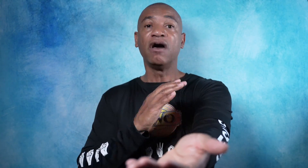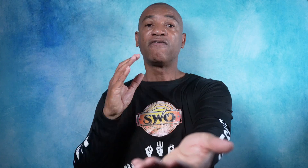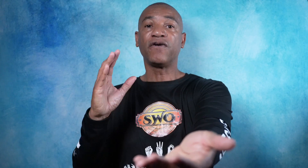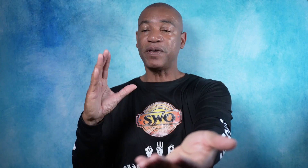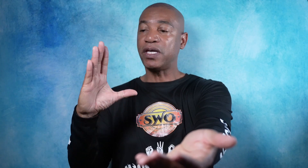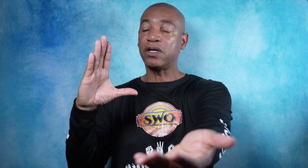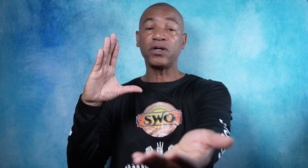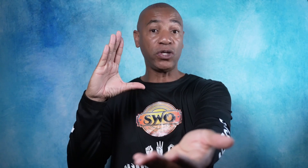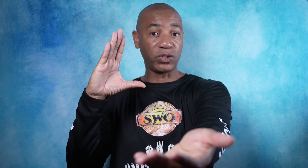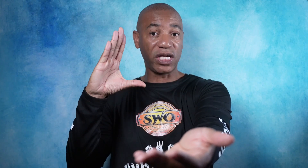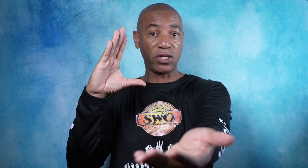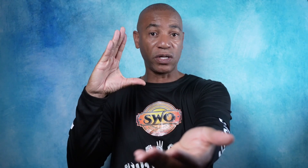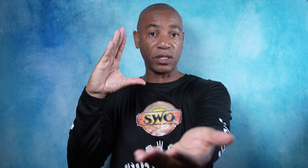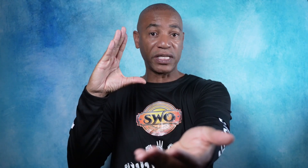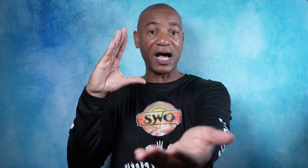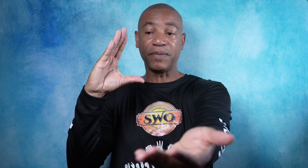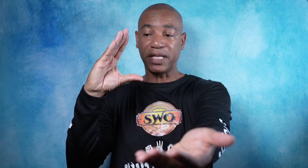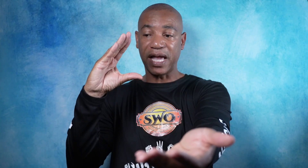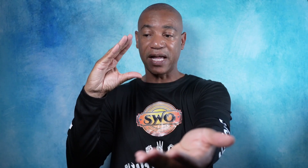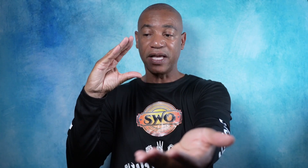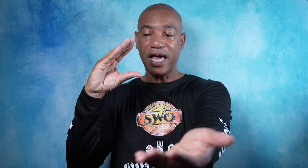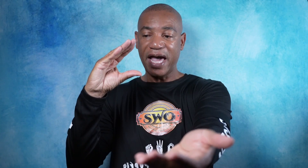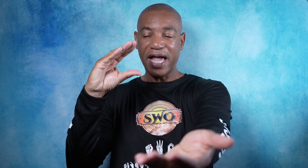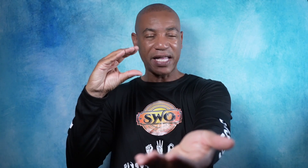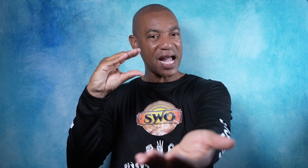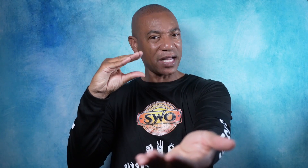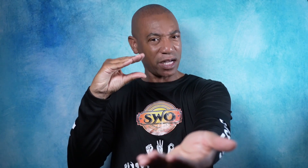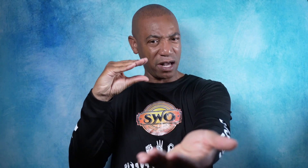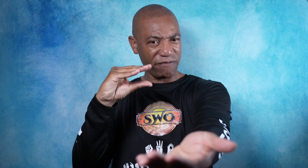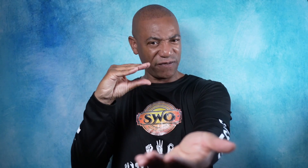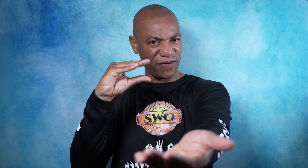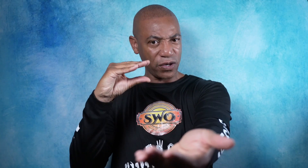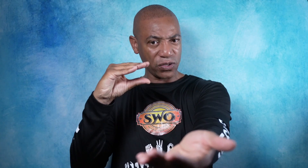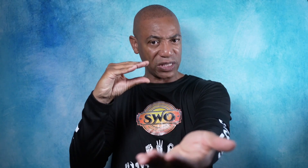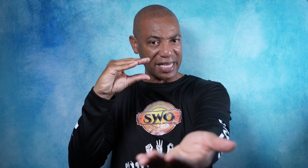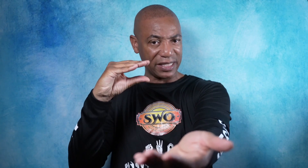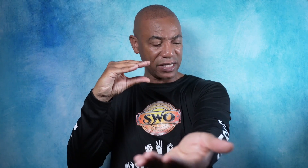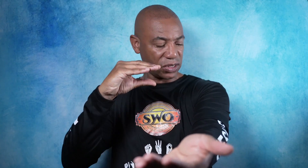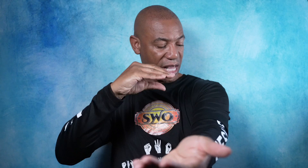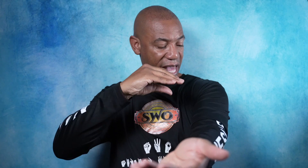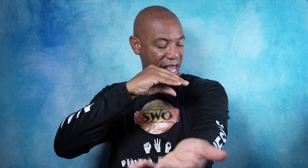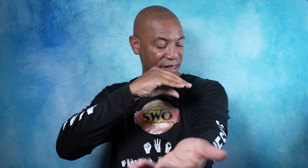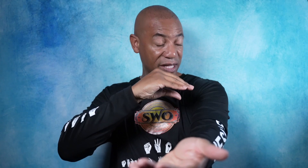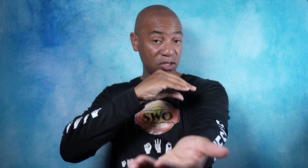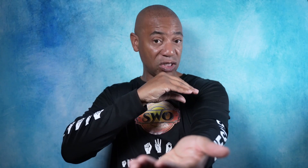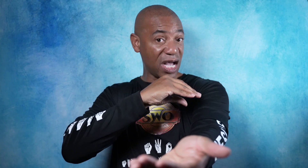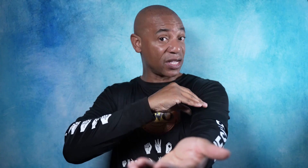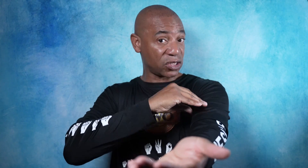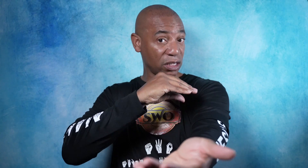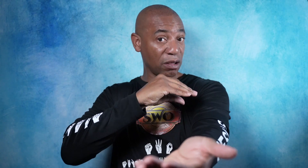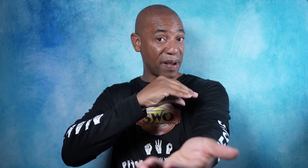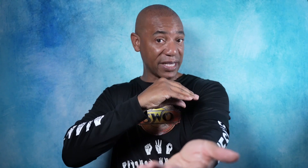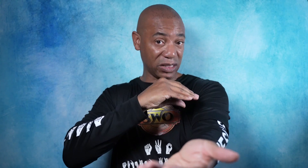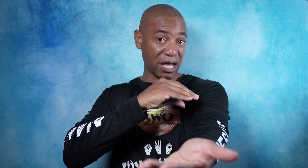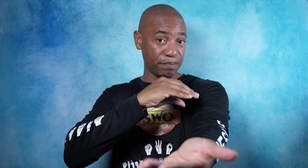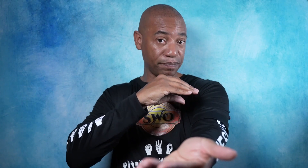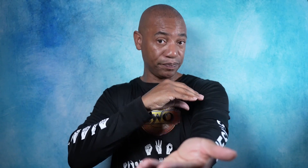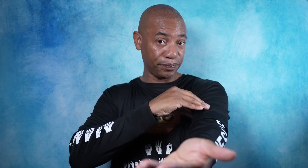From here, you'll take your dominant hand and kind of cuff fingers like this and then touch the bicep.